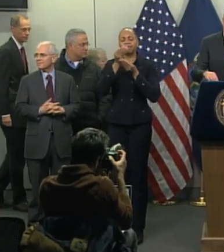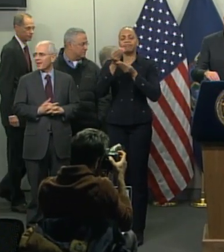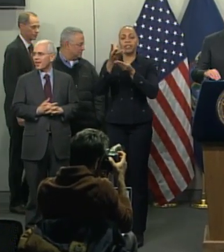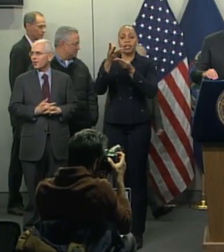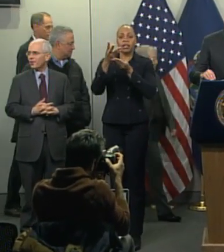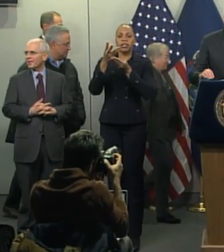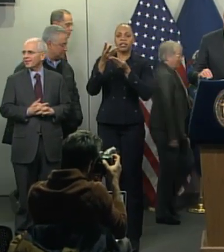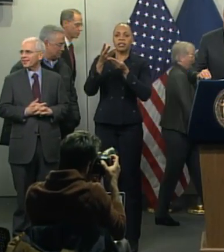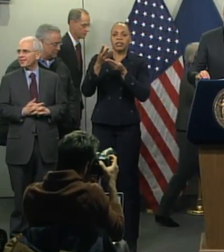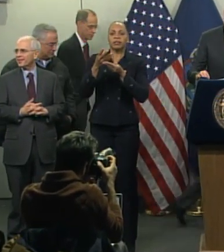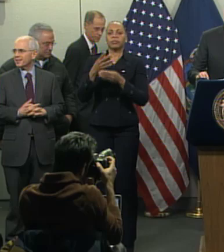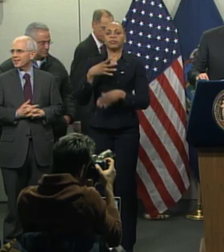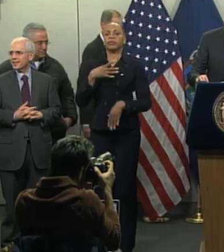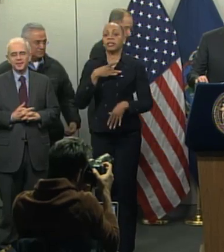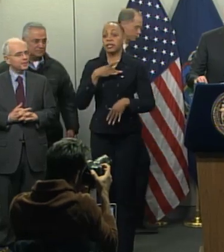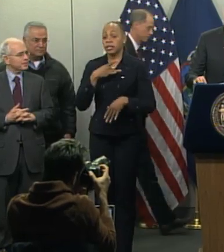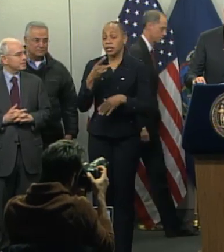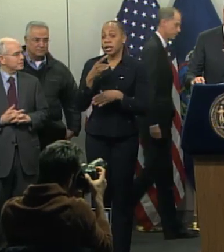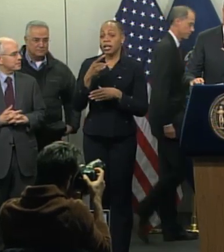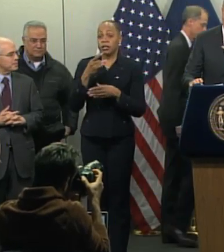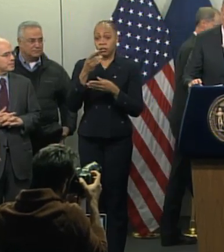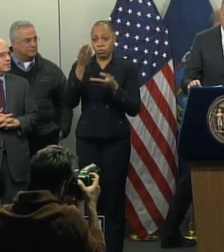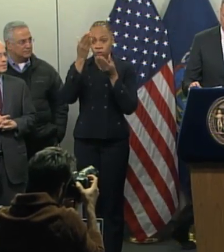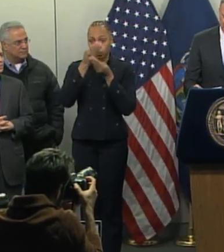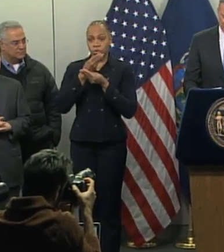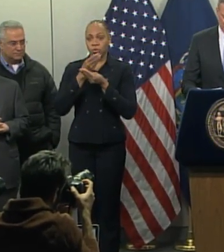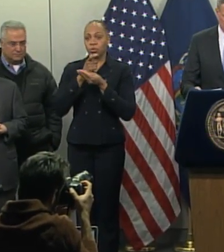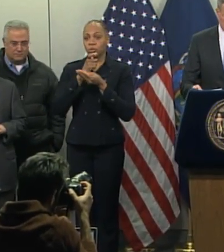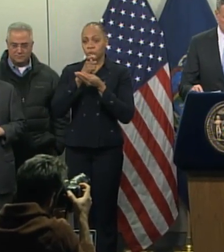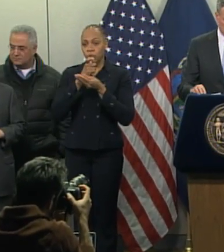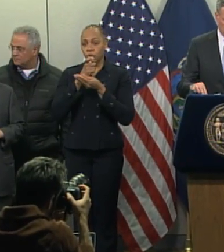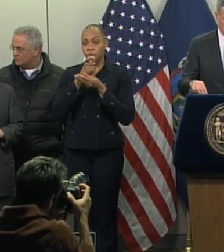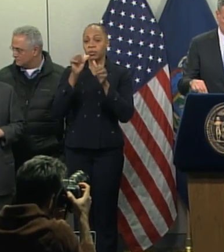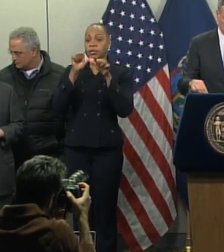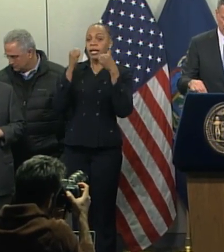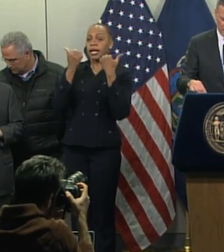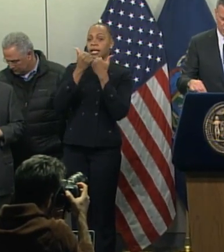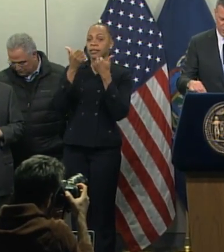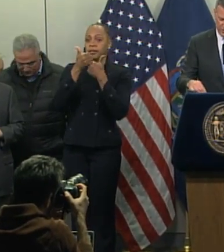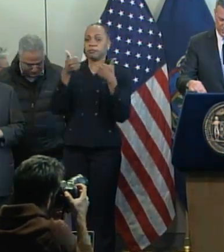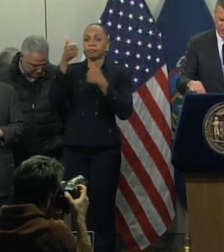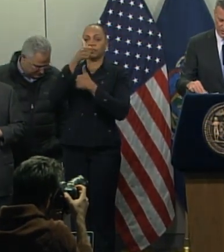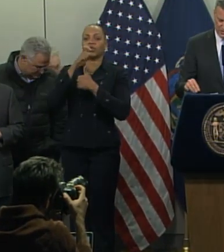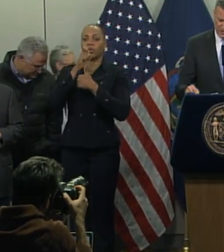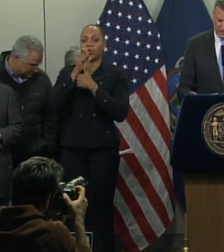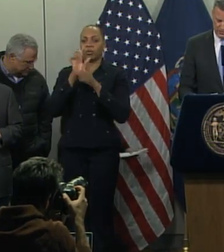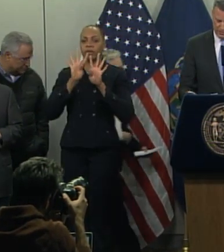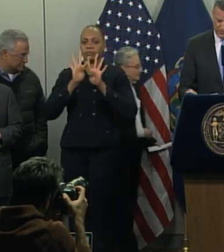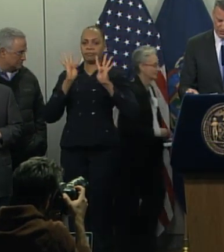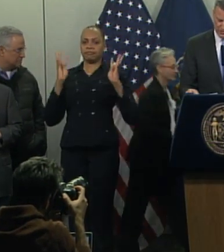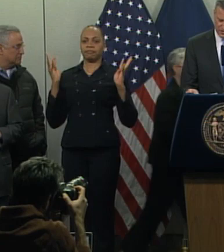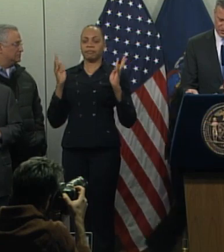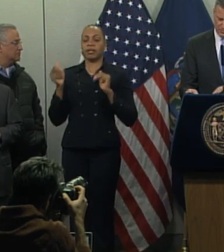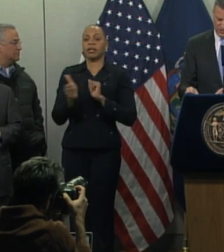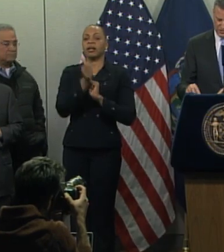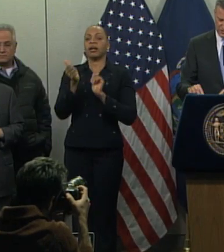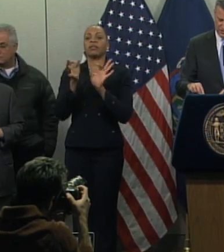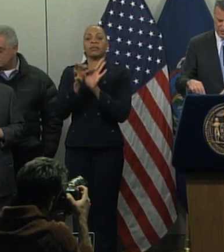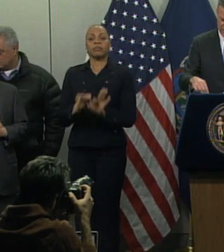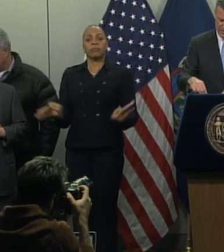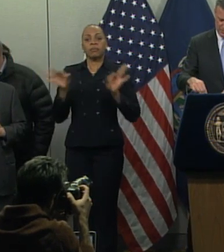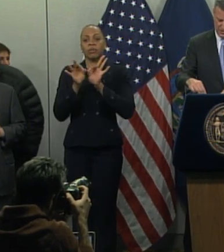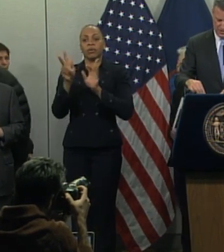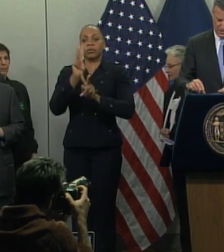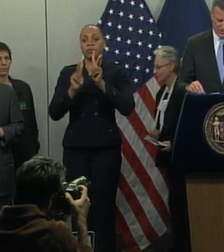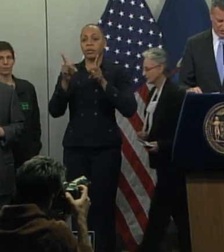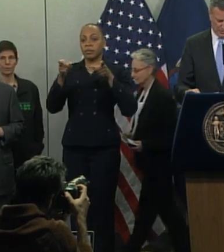Would like to acknowledge some of the agency heads who are standing here with me and other key figures in our administration. I'm